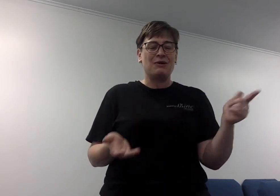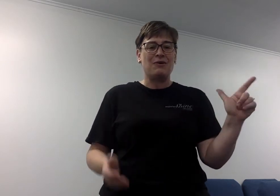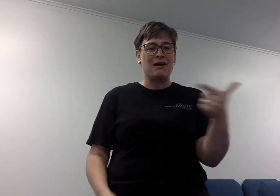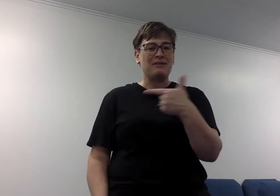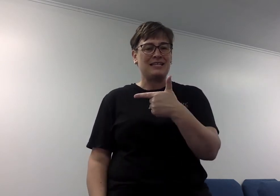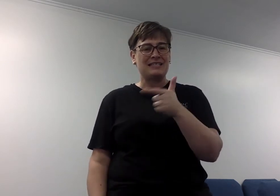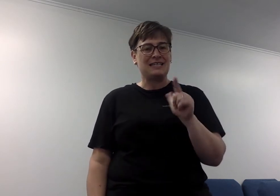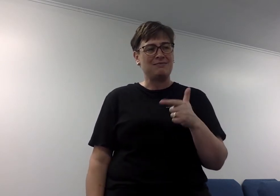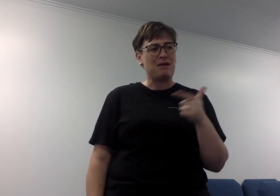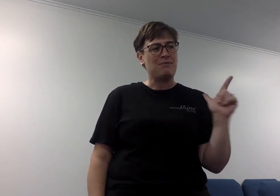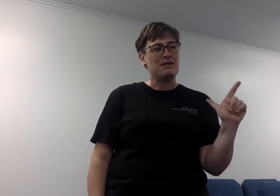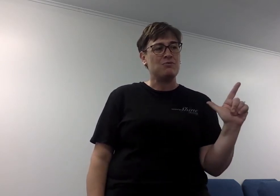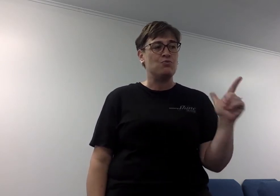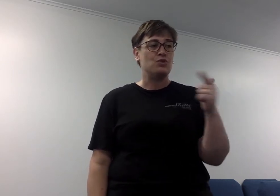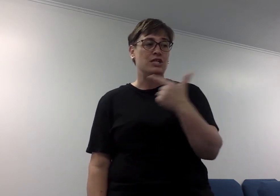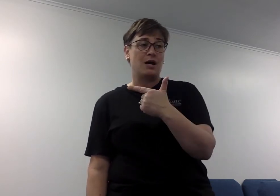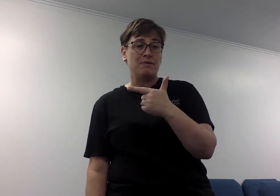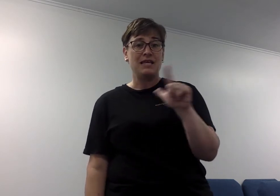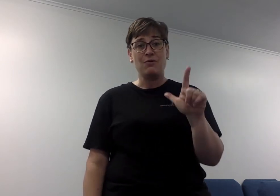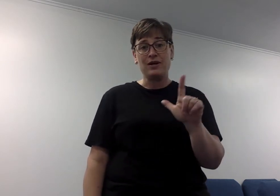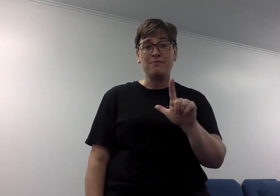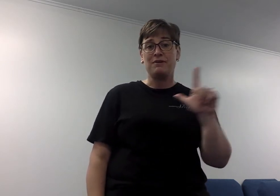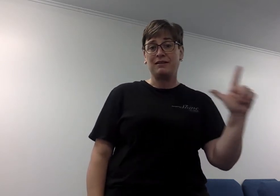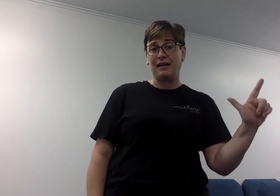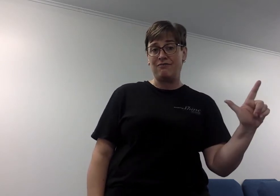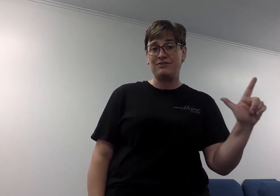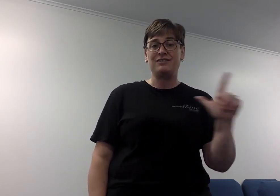I'm guessing maybe it would not be that way, but left